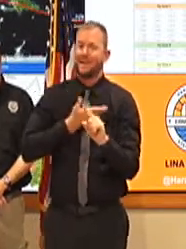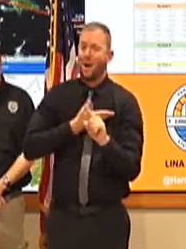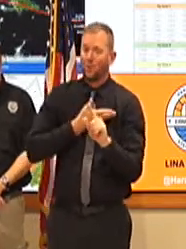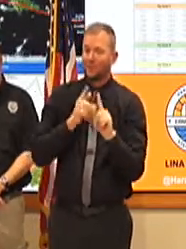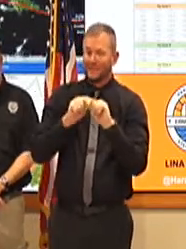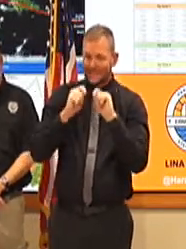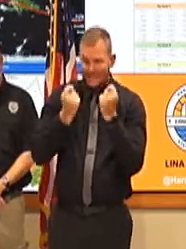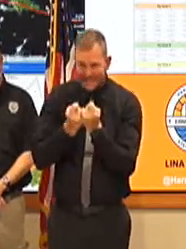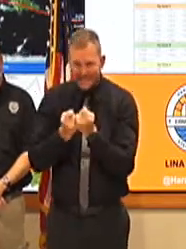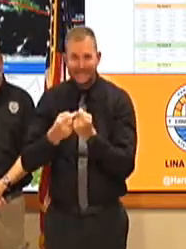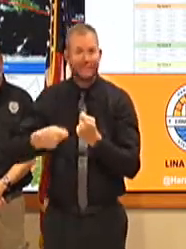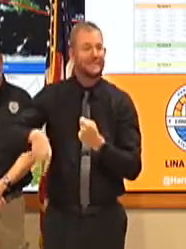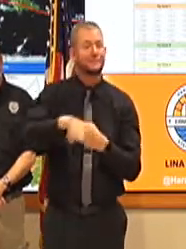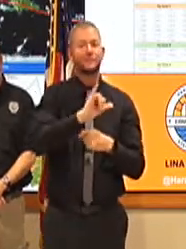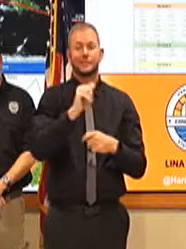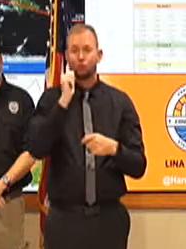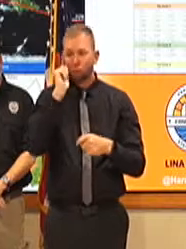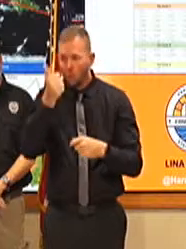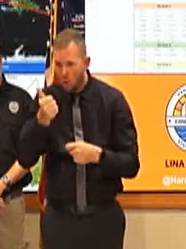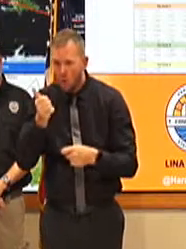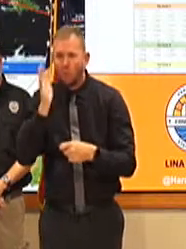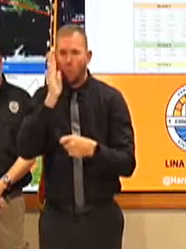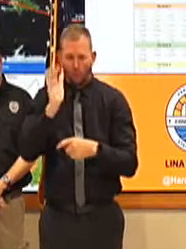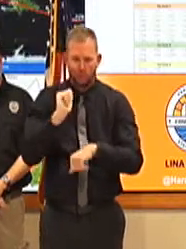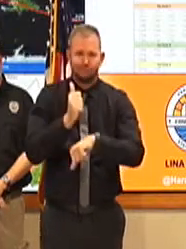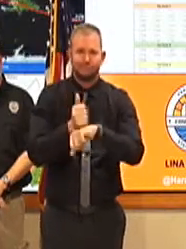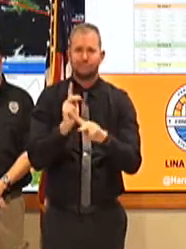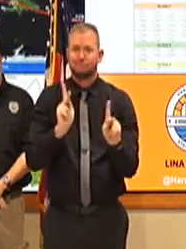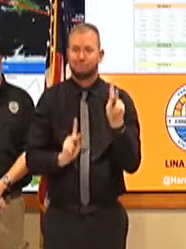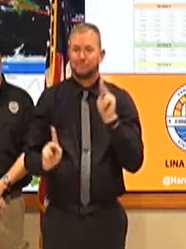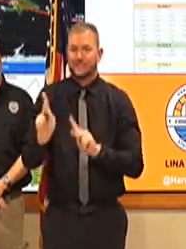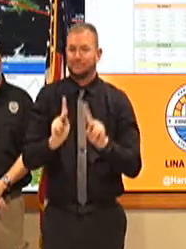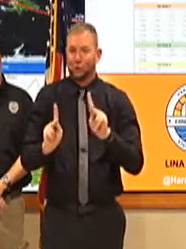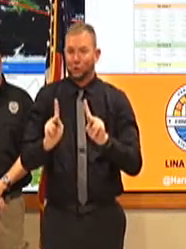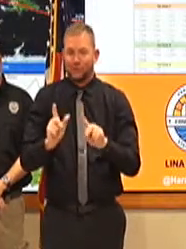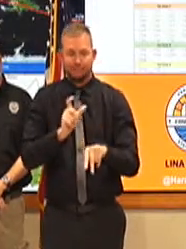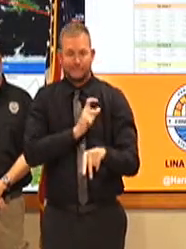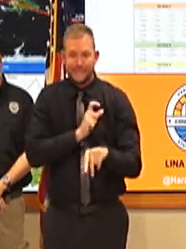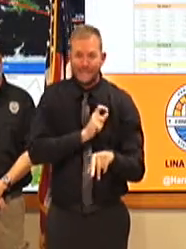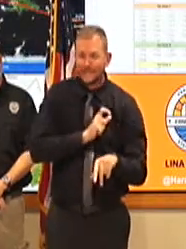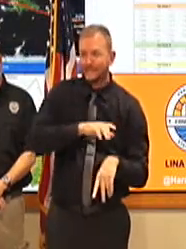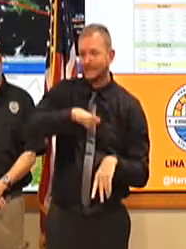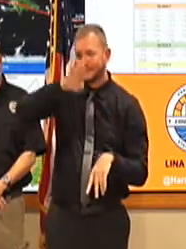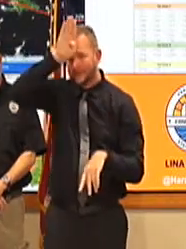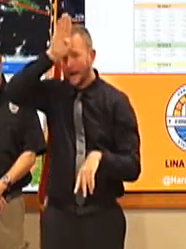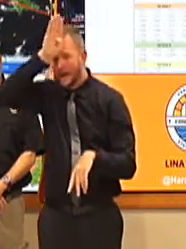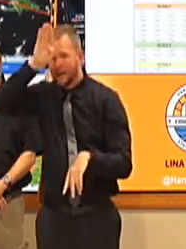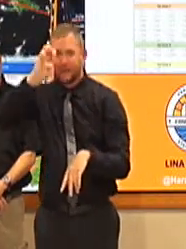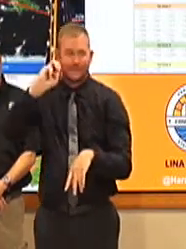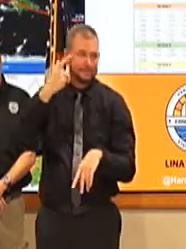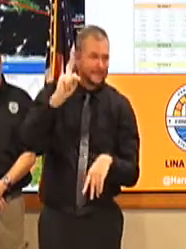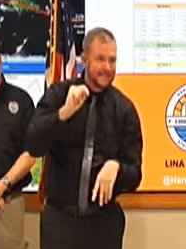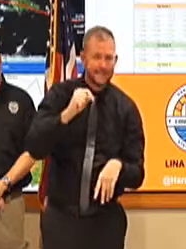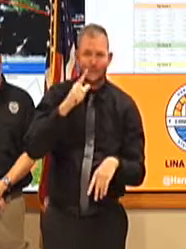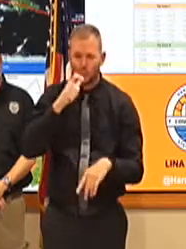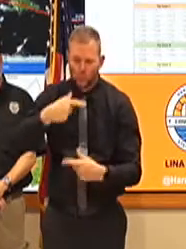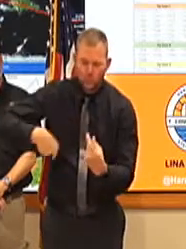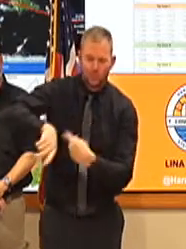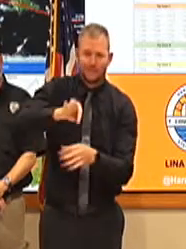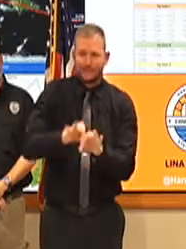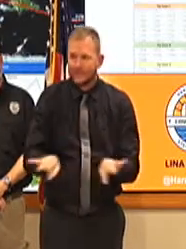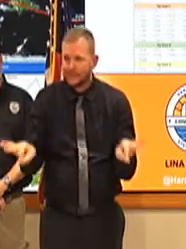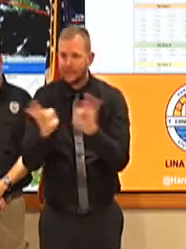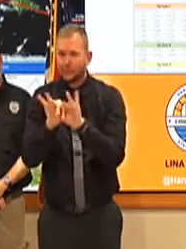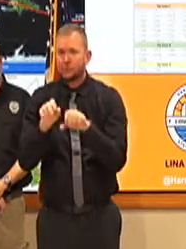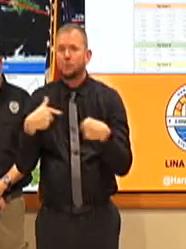tomorrow on the streets and interacting with our homeless population to move as many of them off